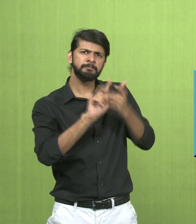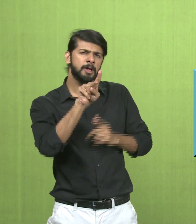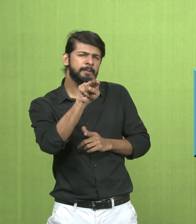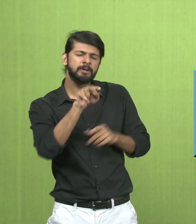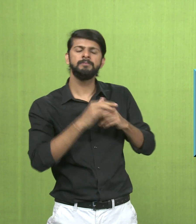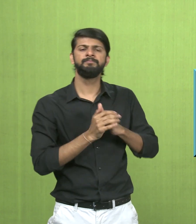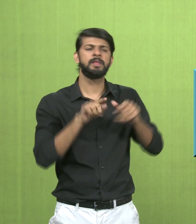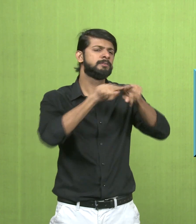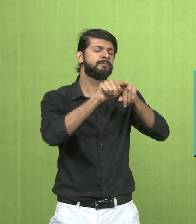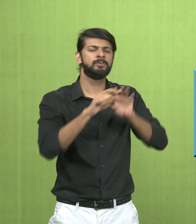muse